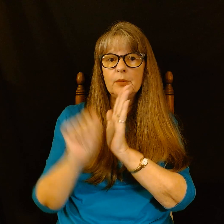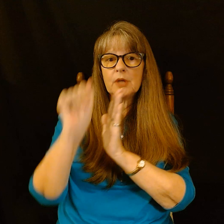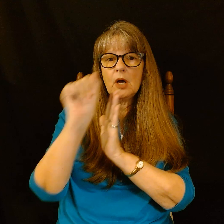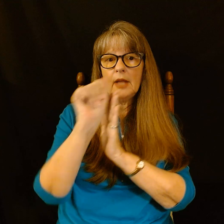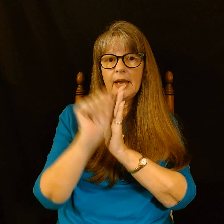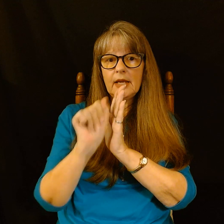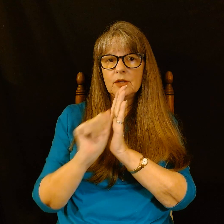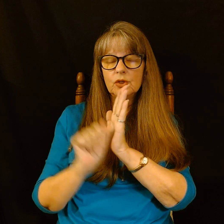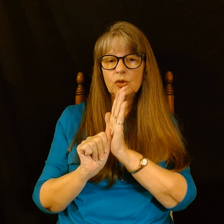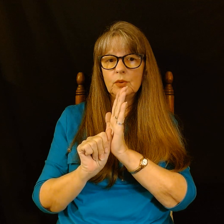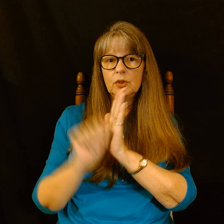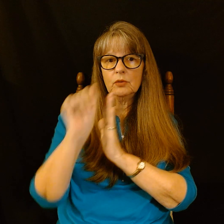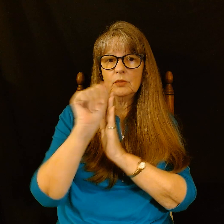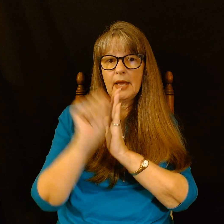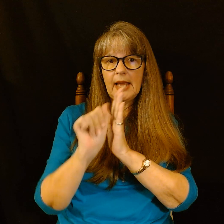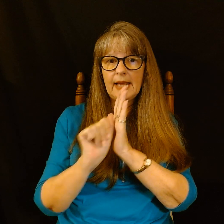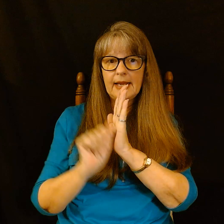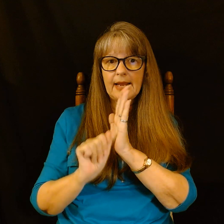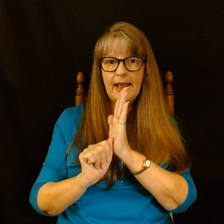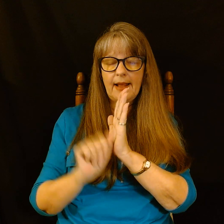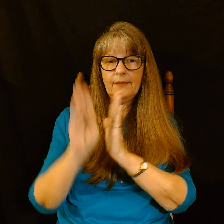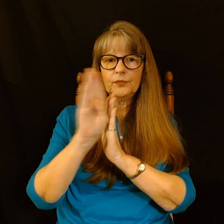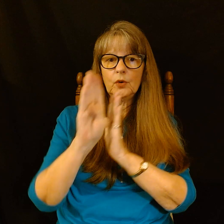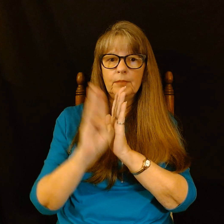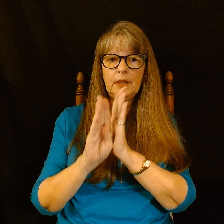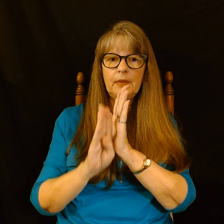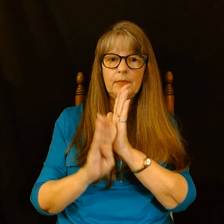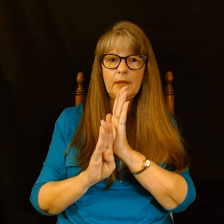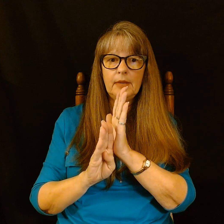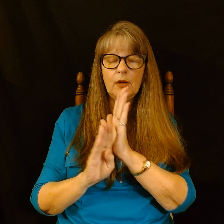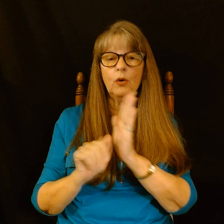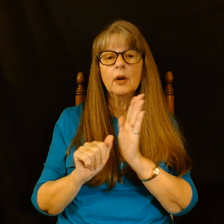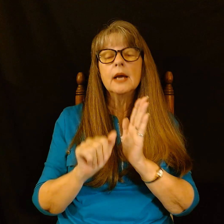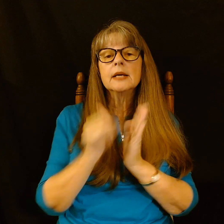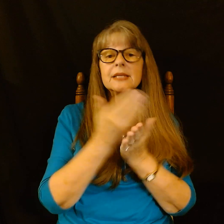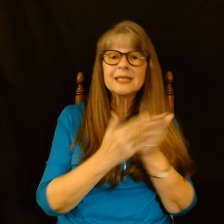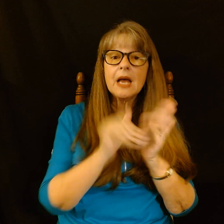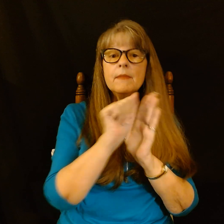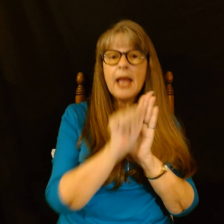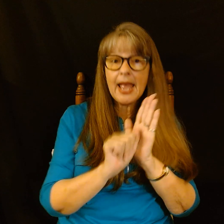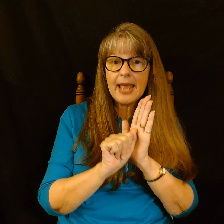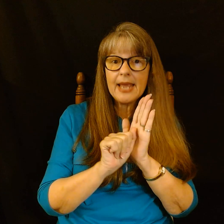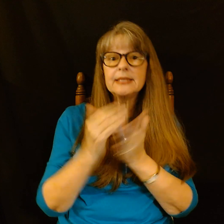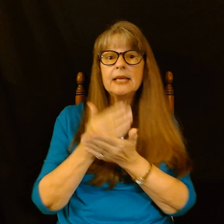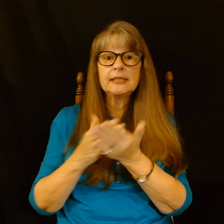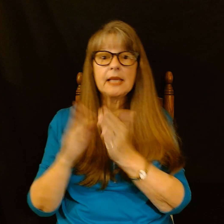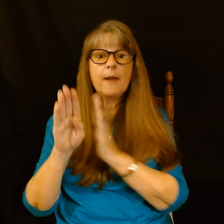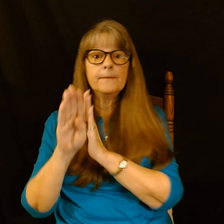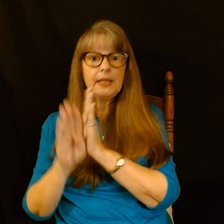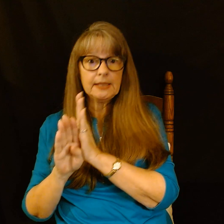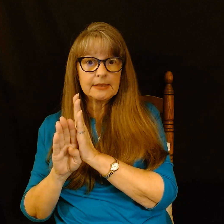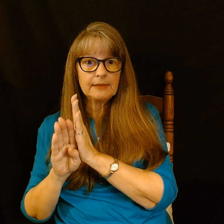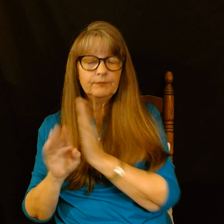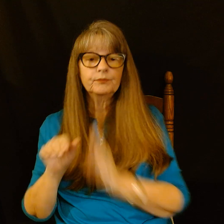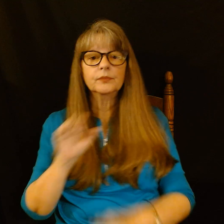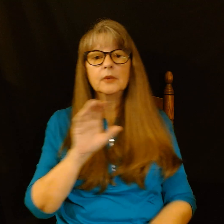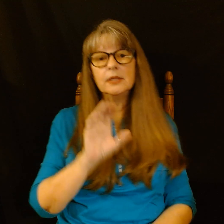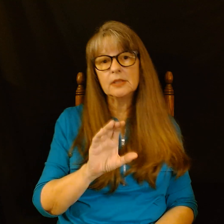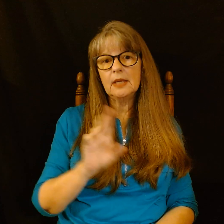all A's, you would do A, or B, or some A's and some B's. And C and